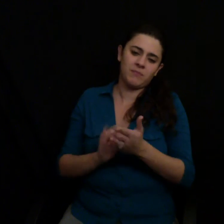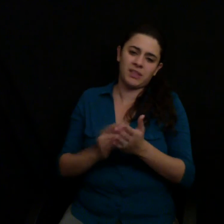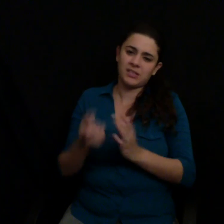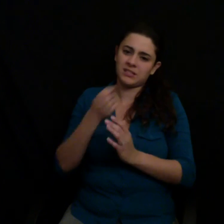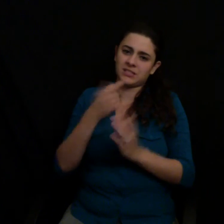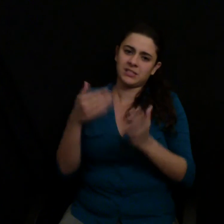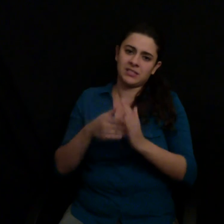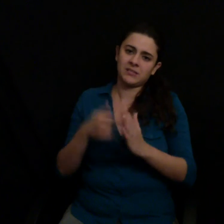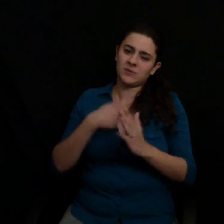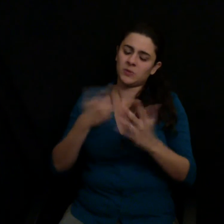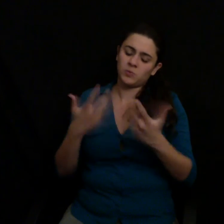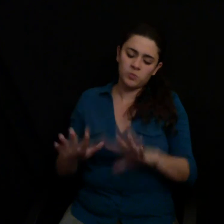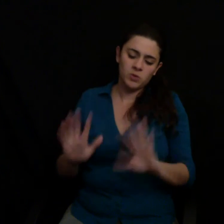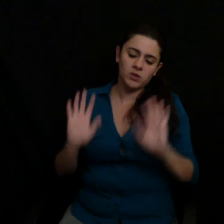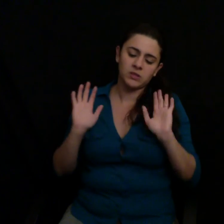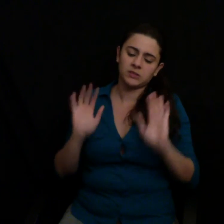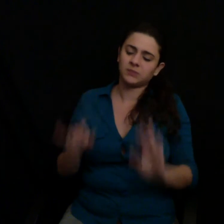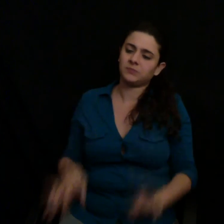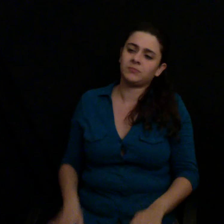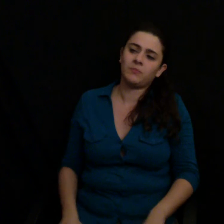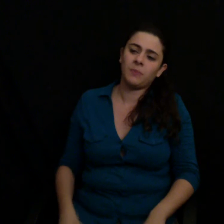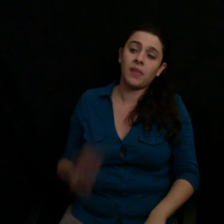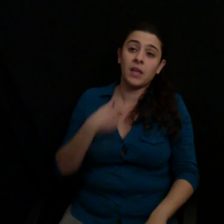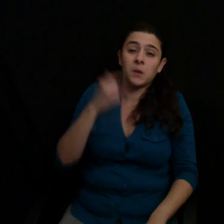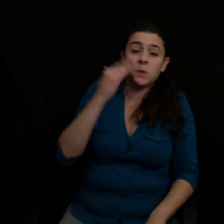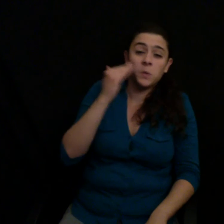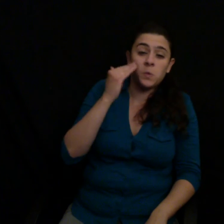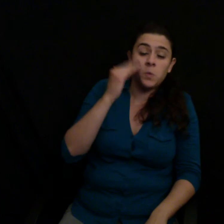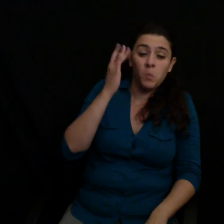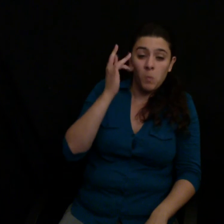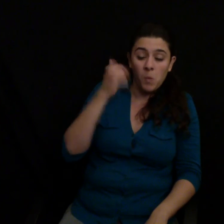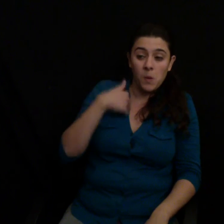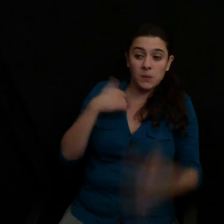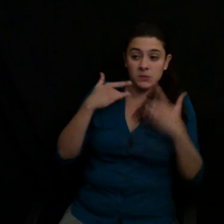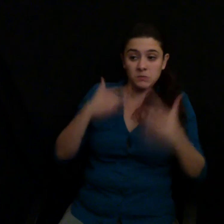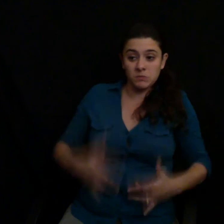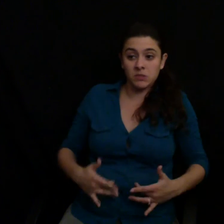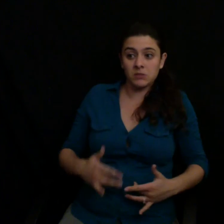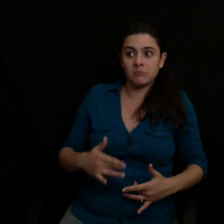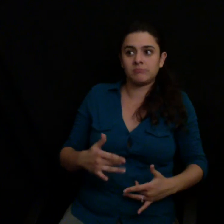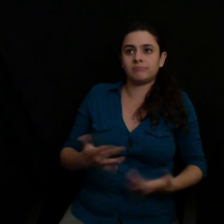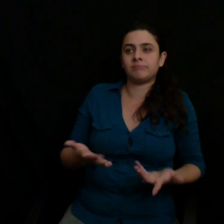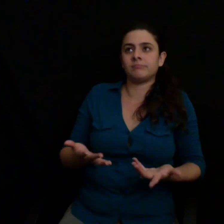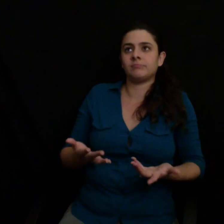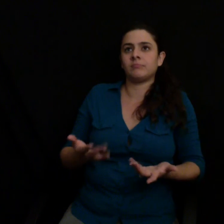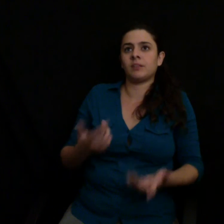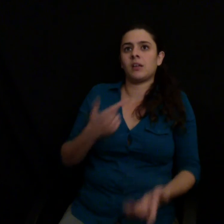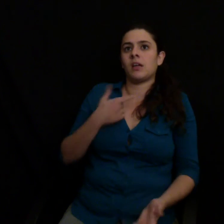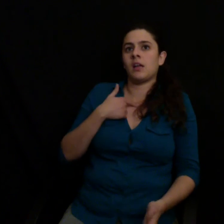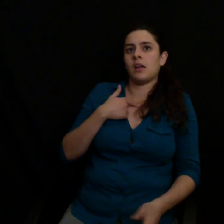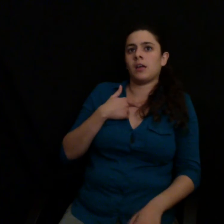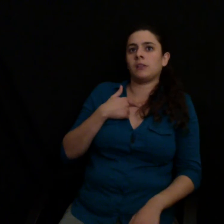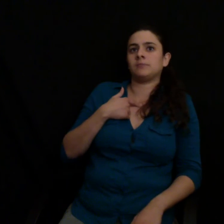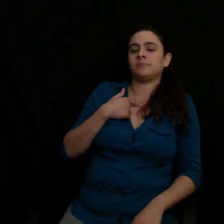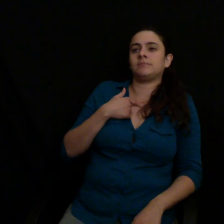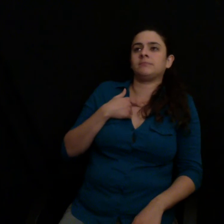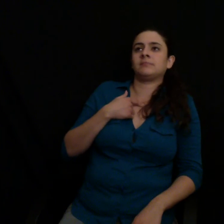I know the reason that I get depressed is because I'm staying in the situation that I don't